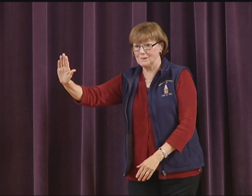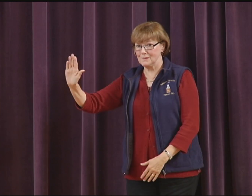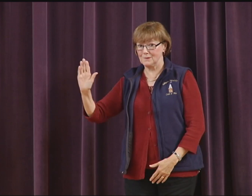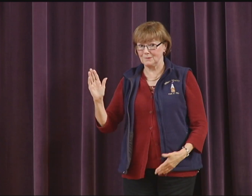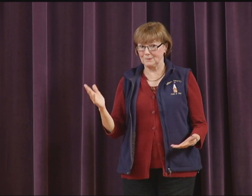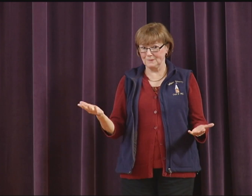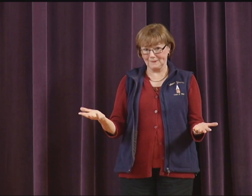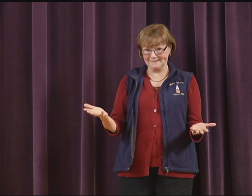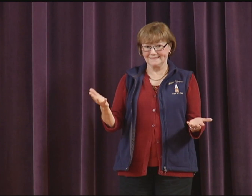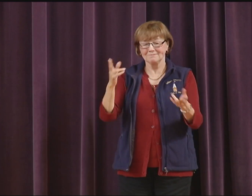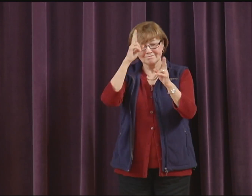Always honor